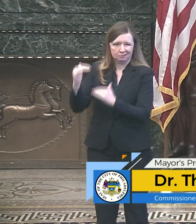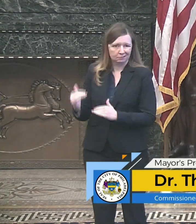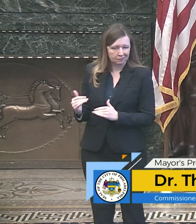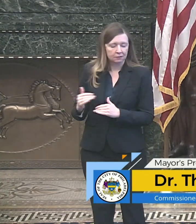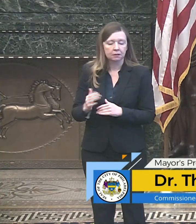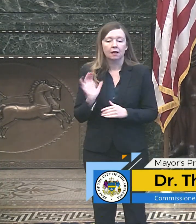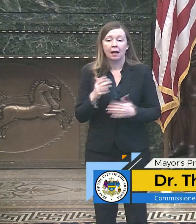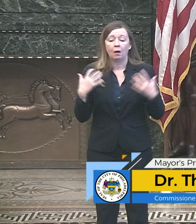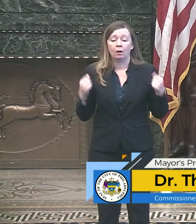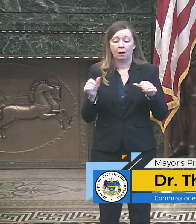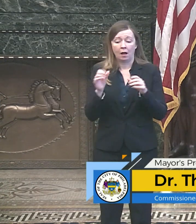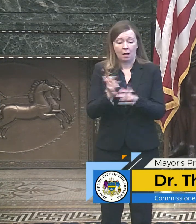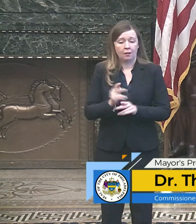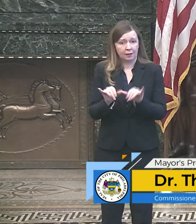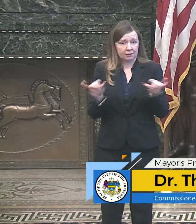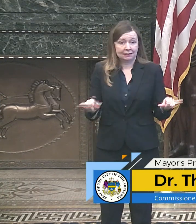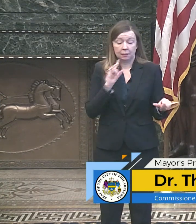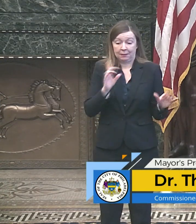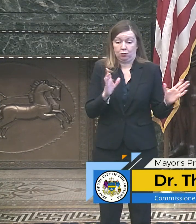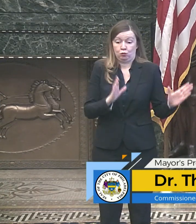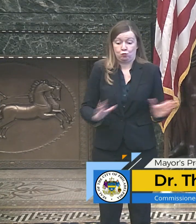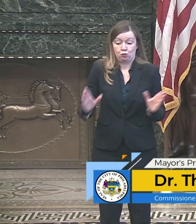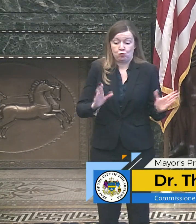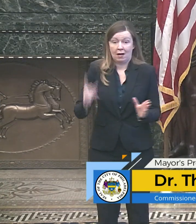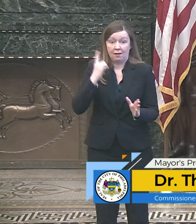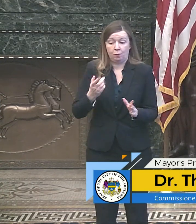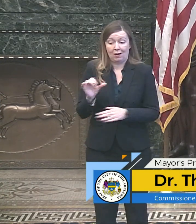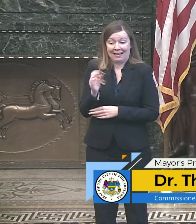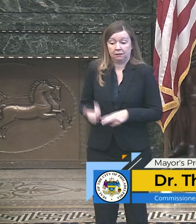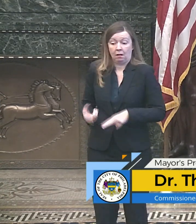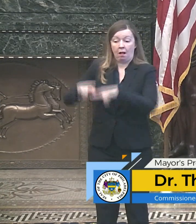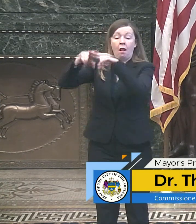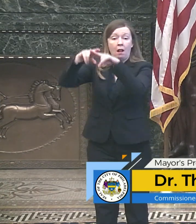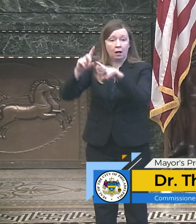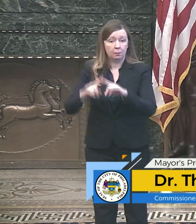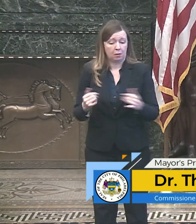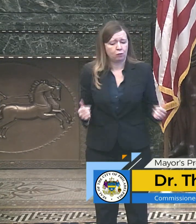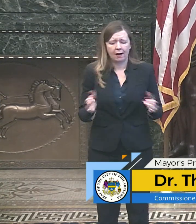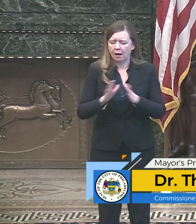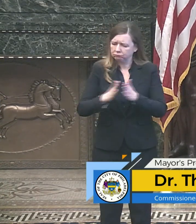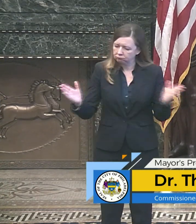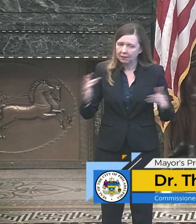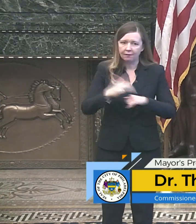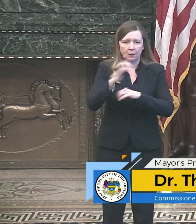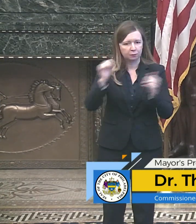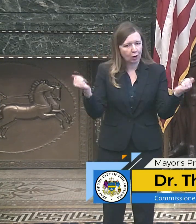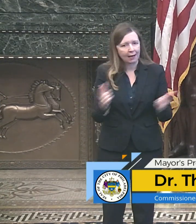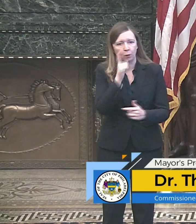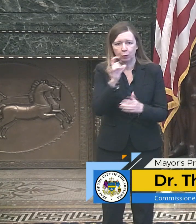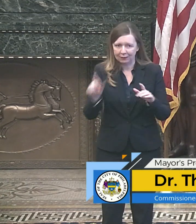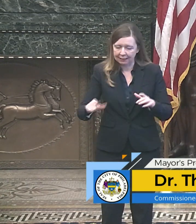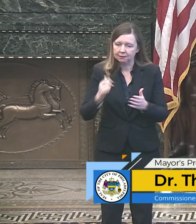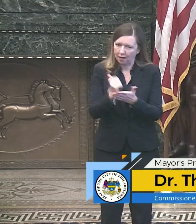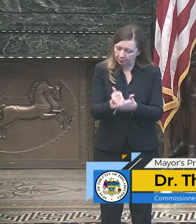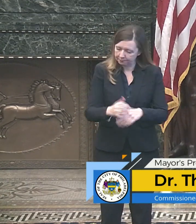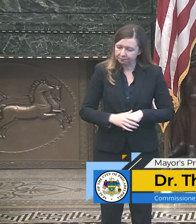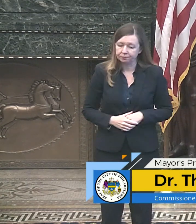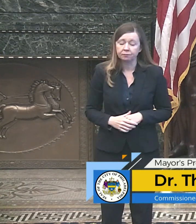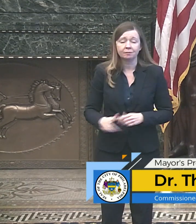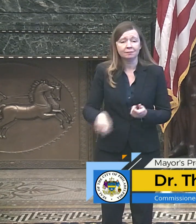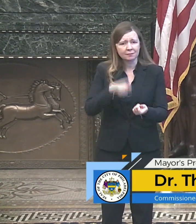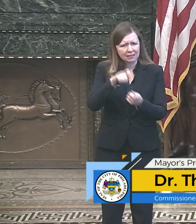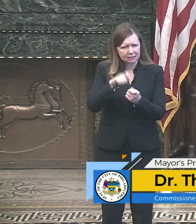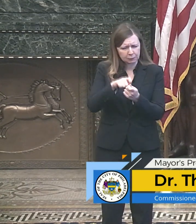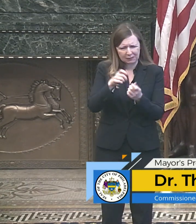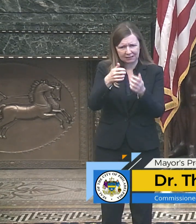healthcare system preparing for a surge in cases, but currently widely available for anyone who needs it. So some specifics